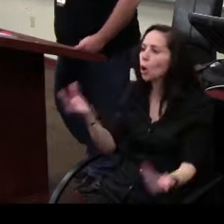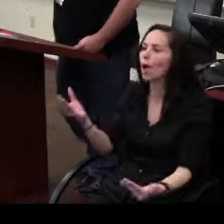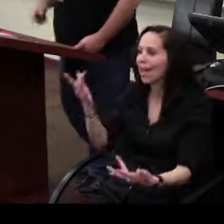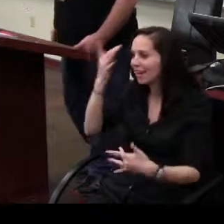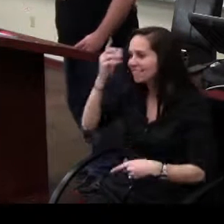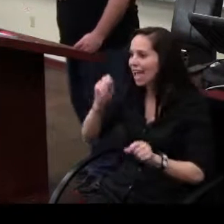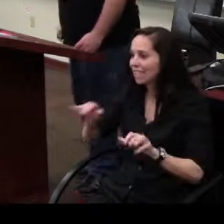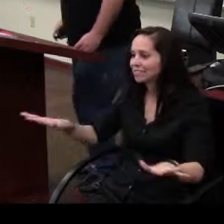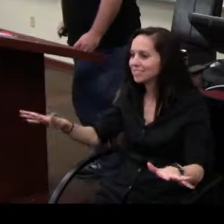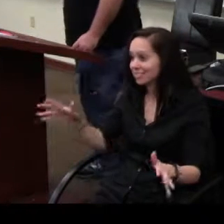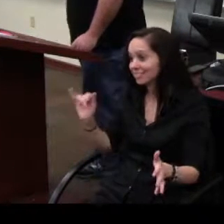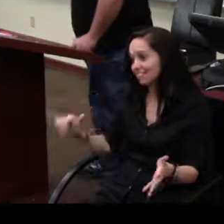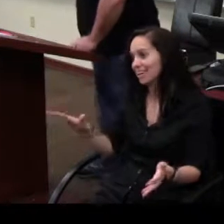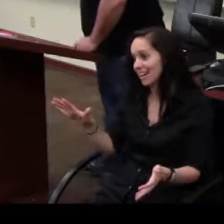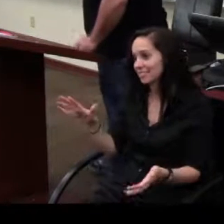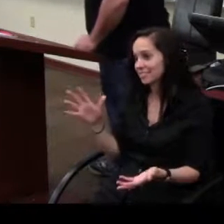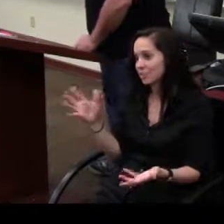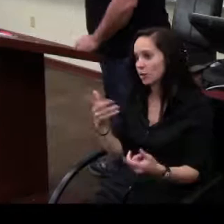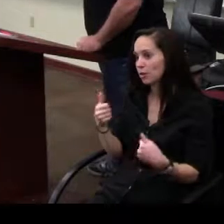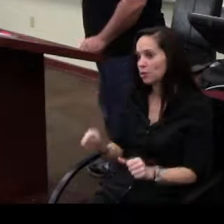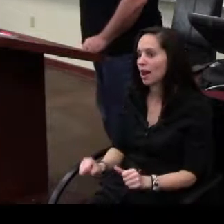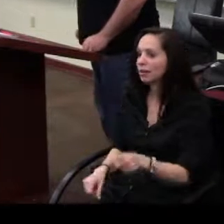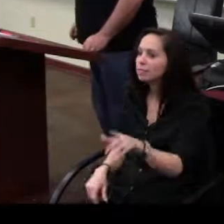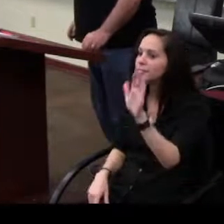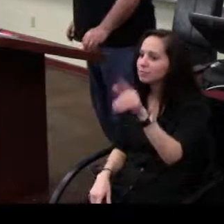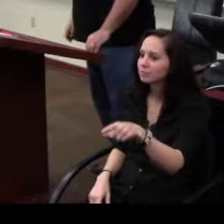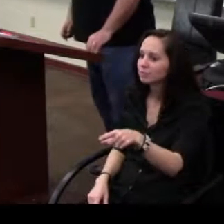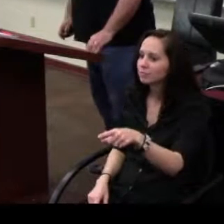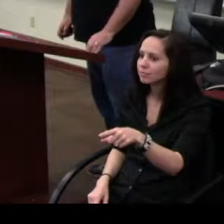because this is really what they're trying to get.